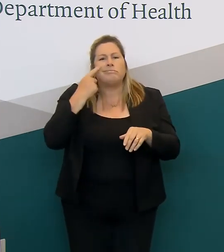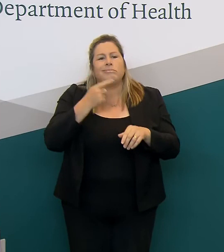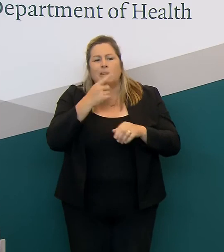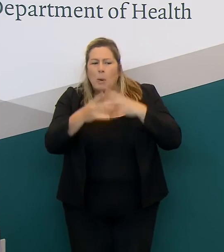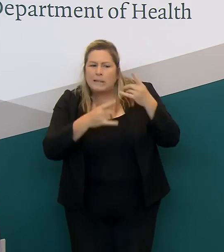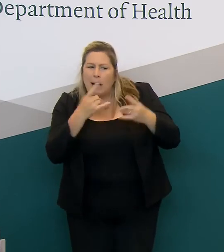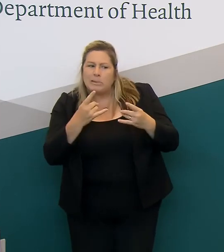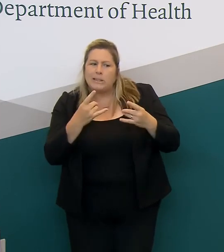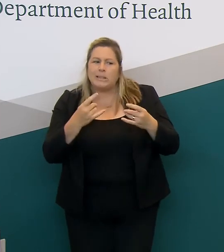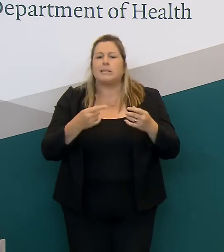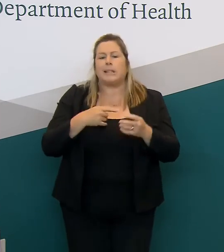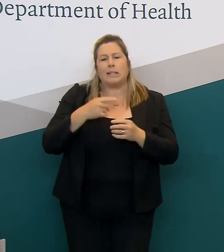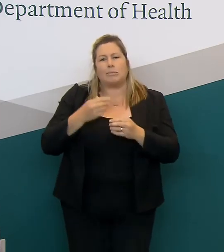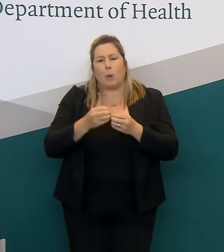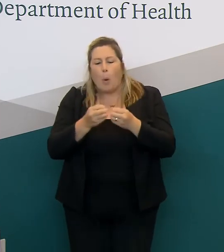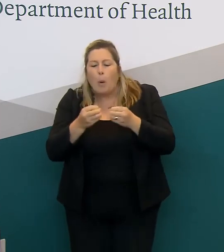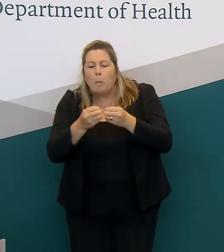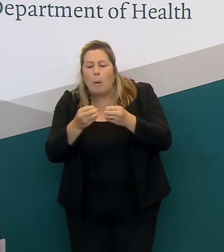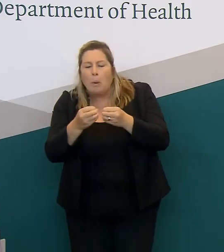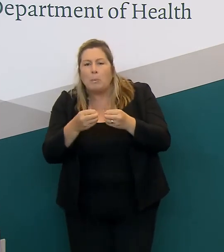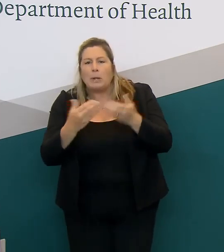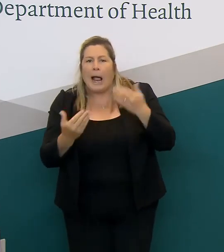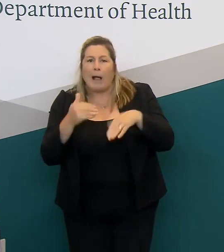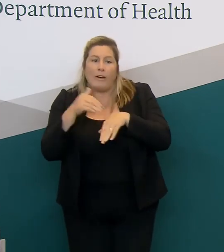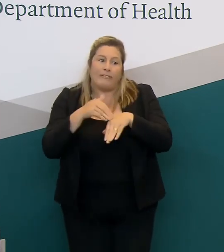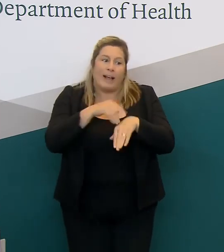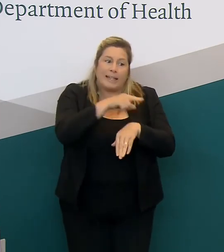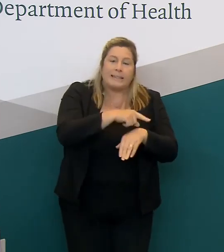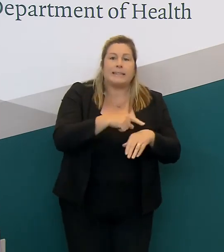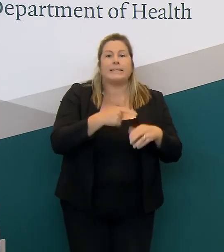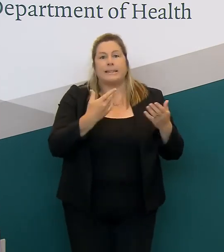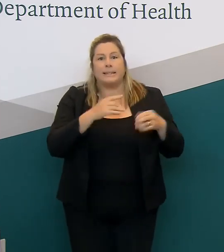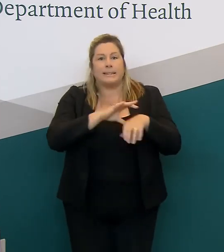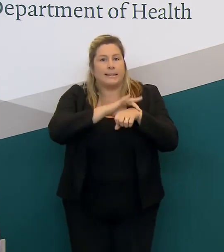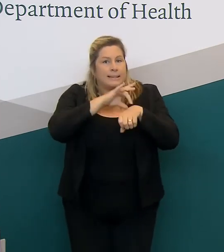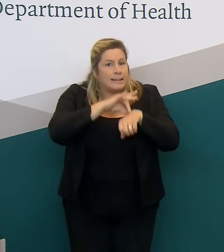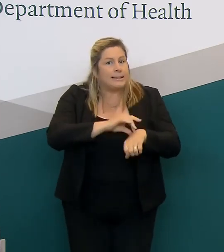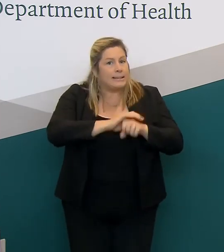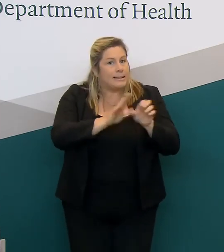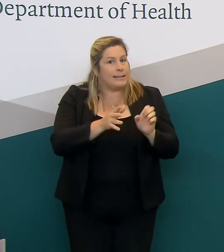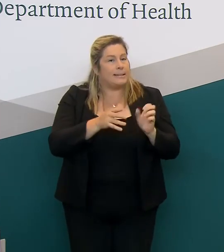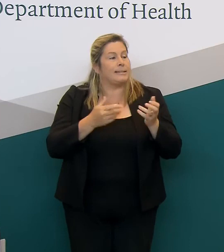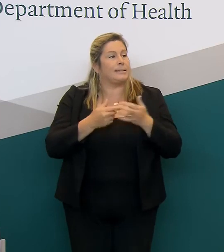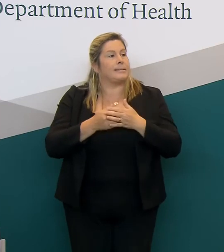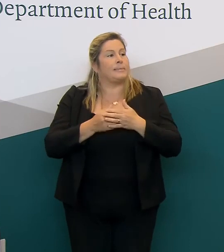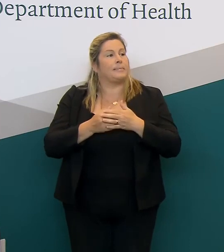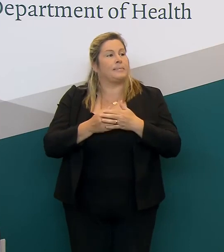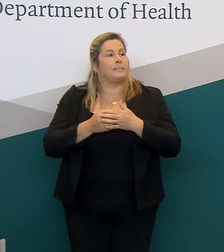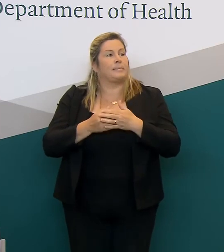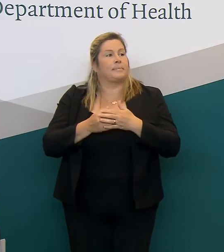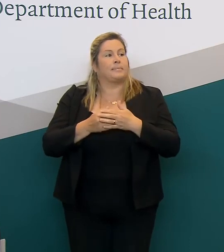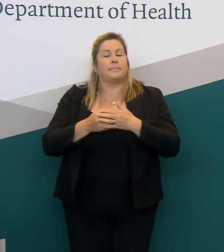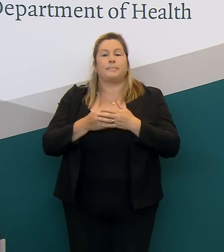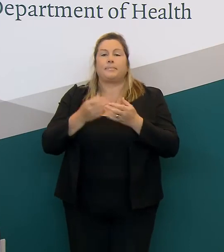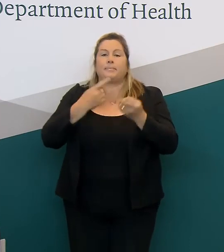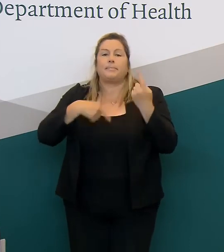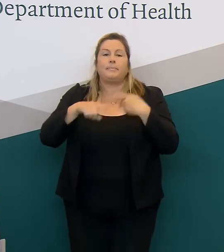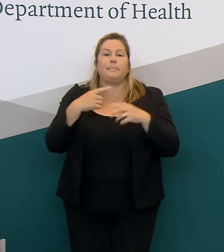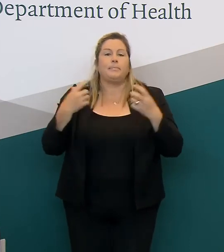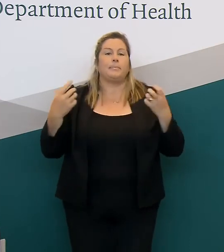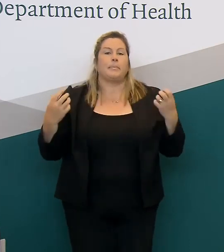in respect of the various different measures than is in the document that is the roadmap. And we obviously have